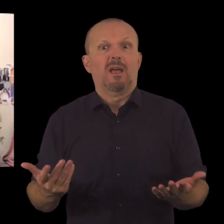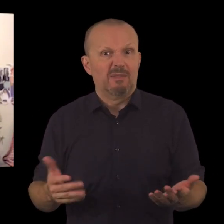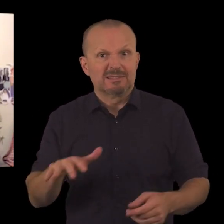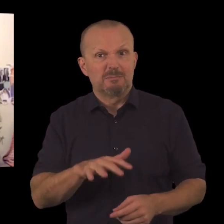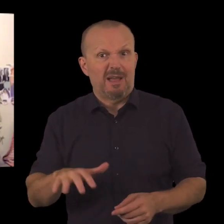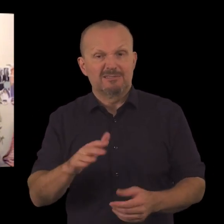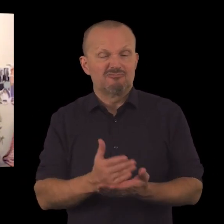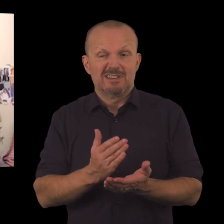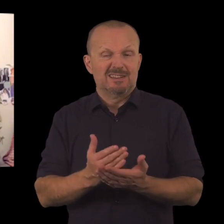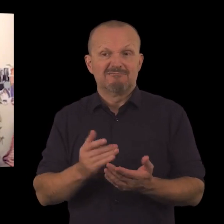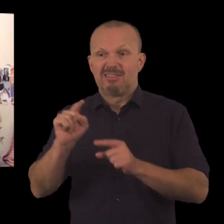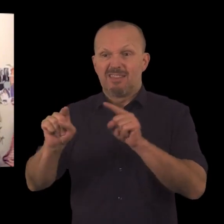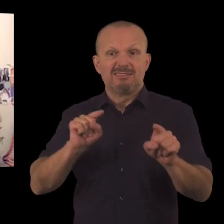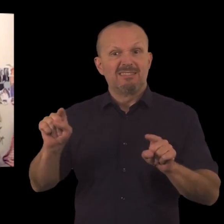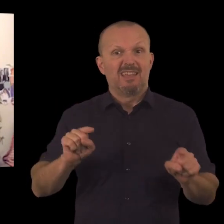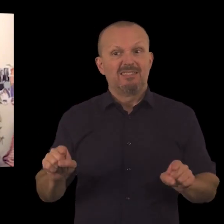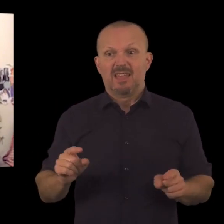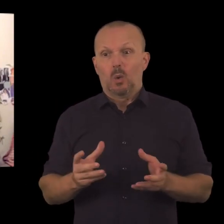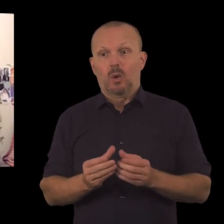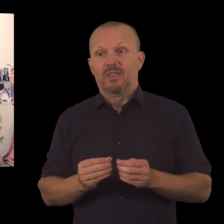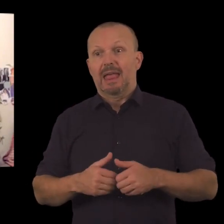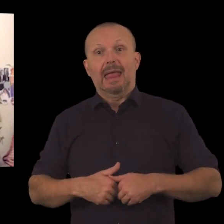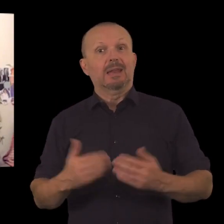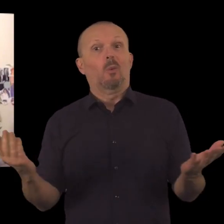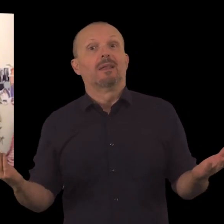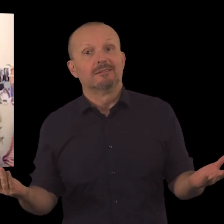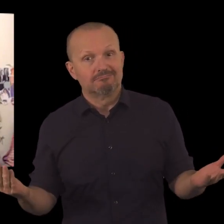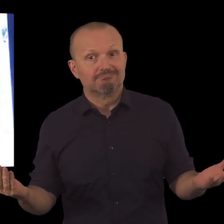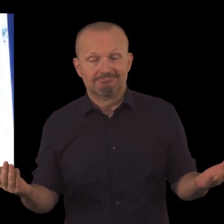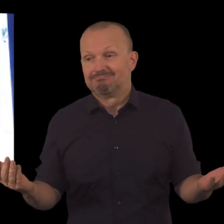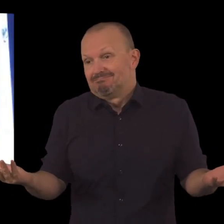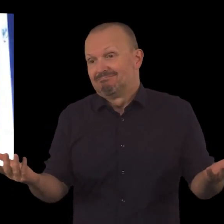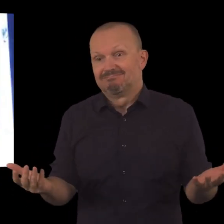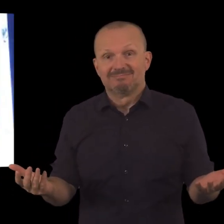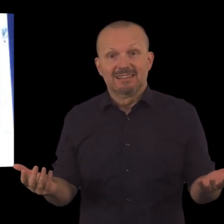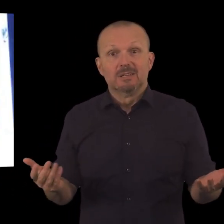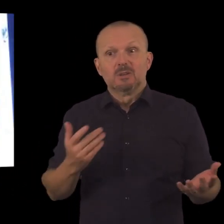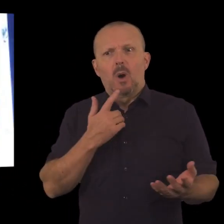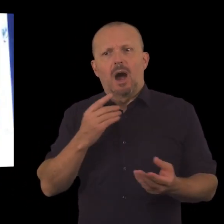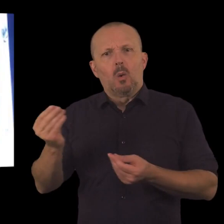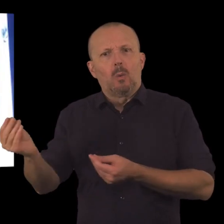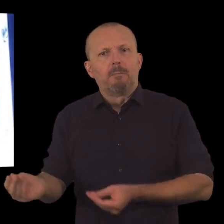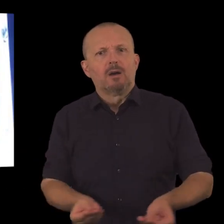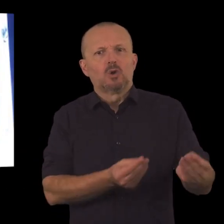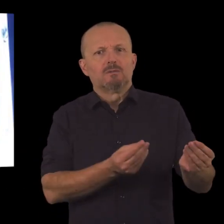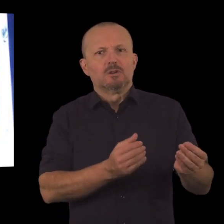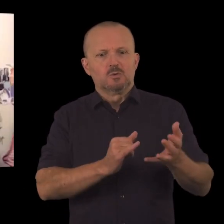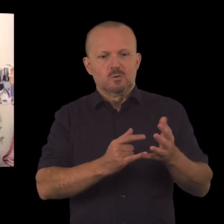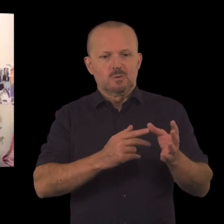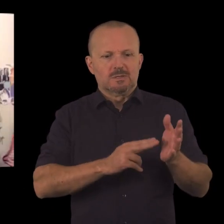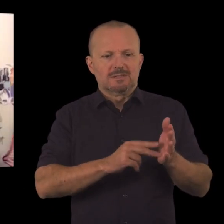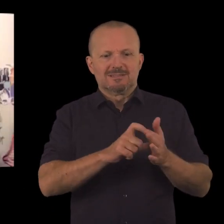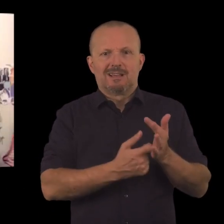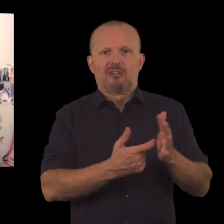a space, really. So all over the place and with everybody. And I'm going to pass it to Sandra